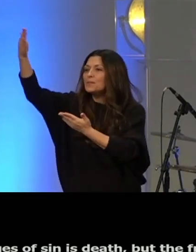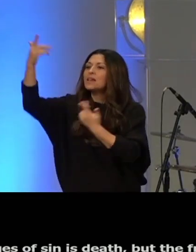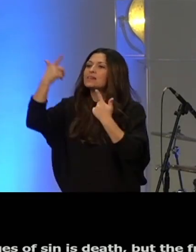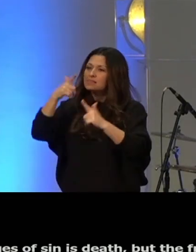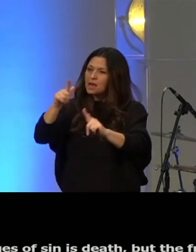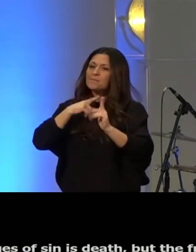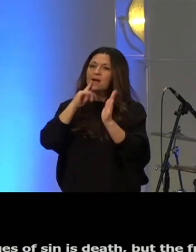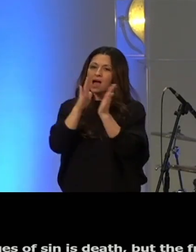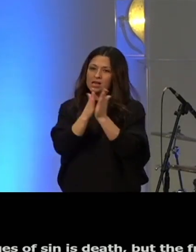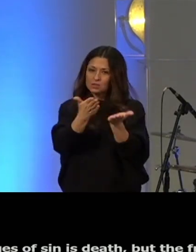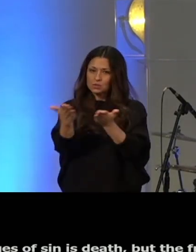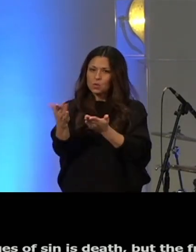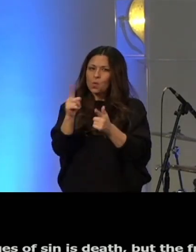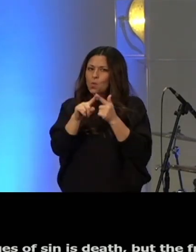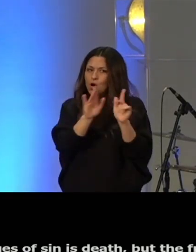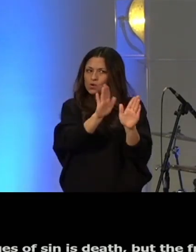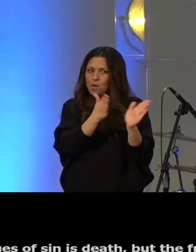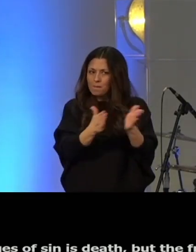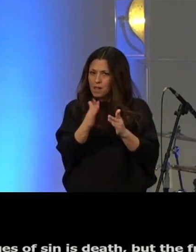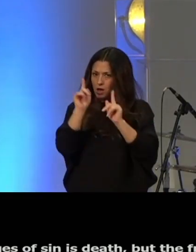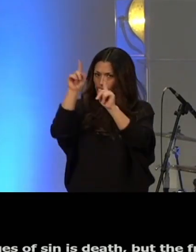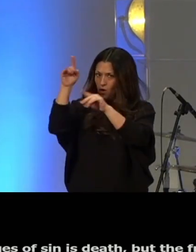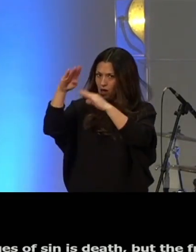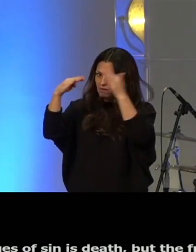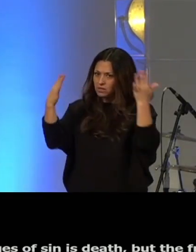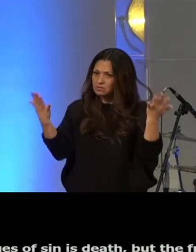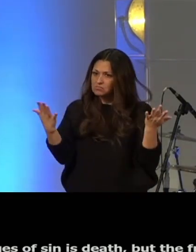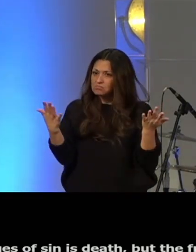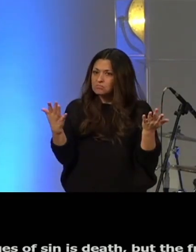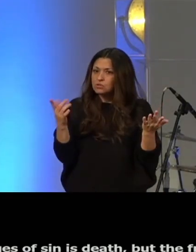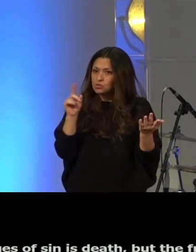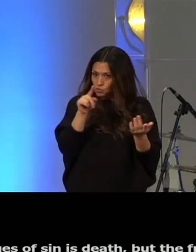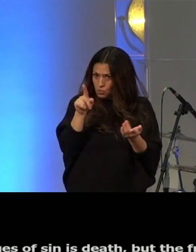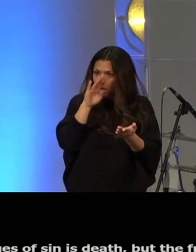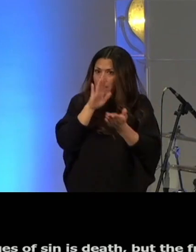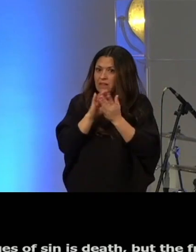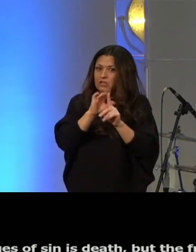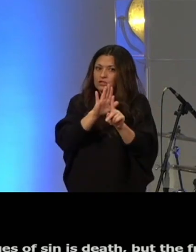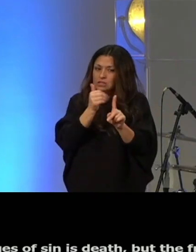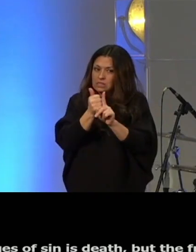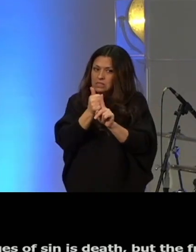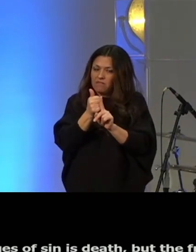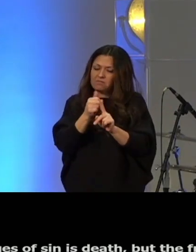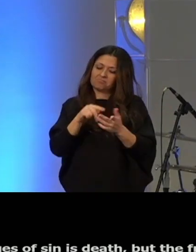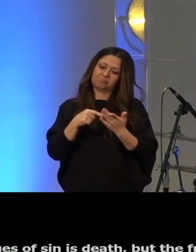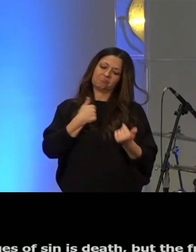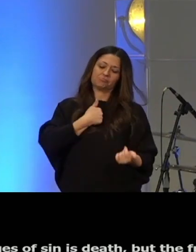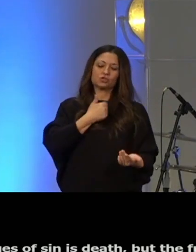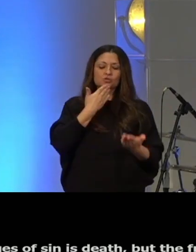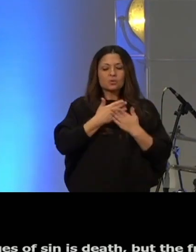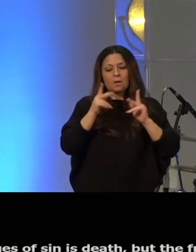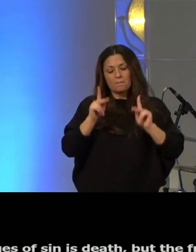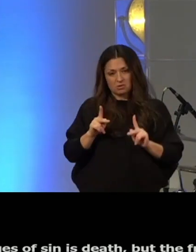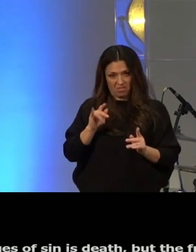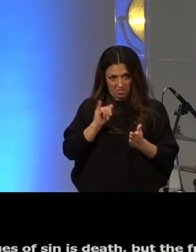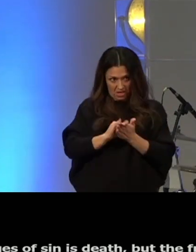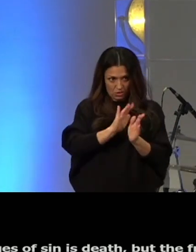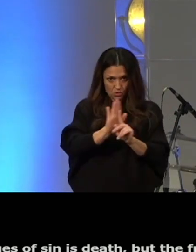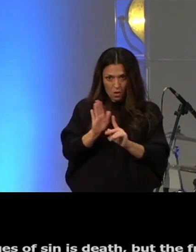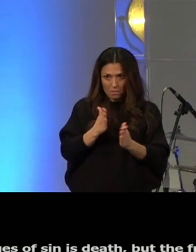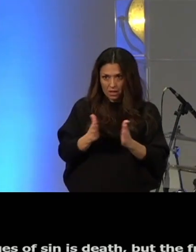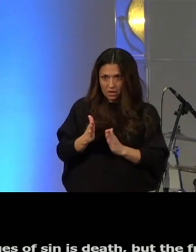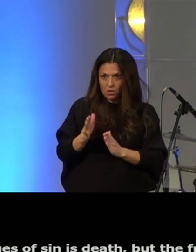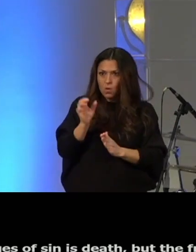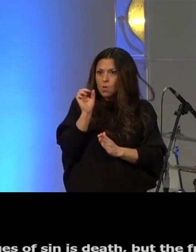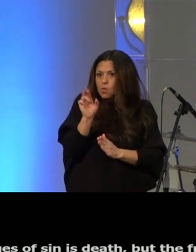ask you, what's your plan to go to heaven? Do you believe in yourself that, man, I'm such a good person, he's going to let me in? Is that your plan? Or do